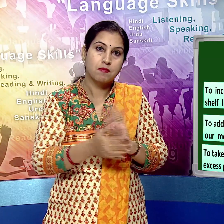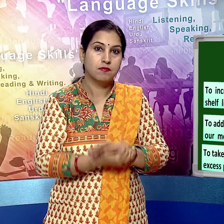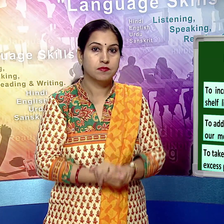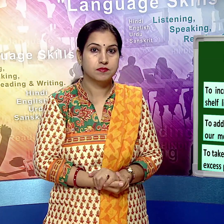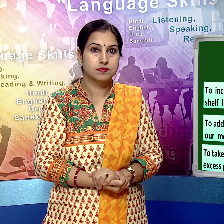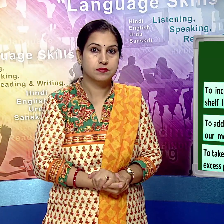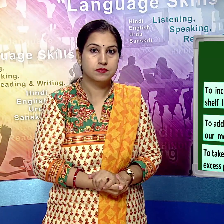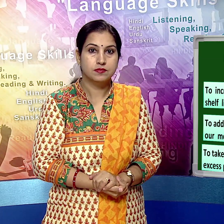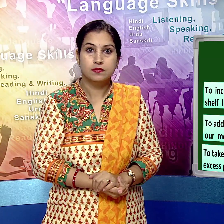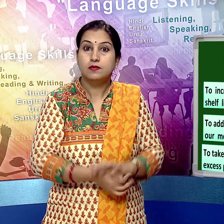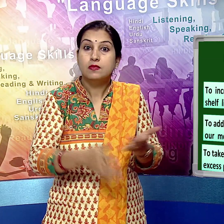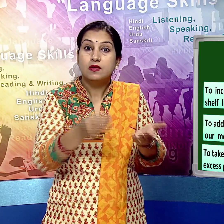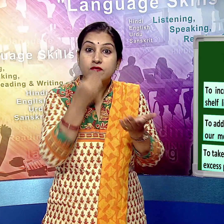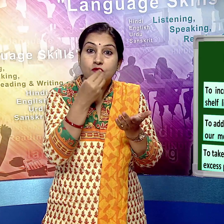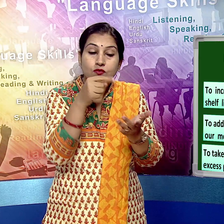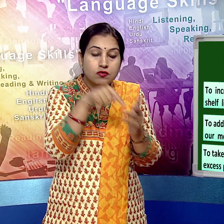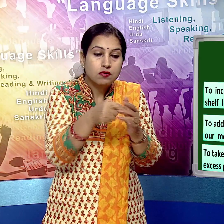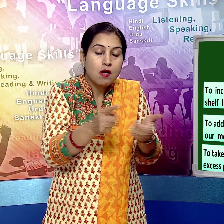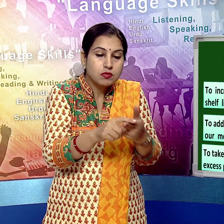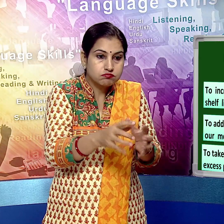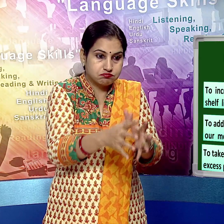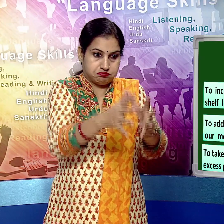to take care of the excess produce,